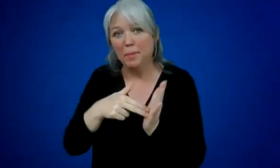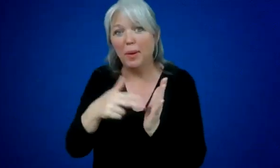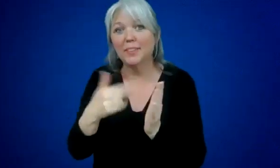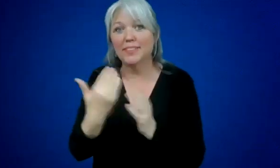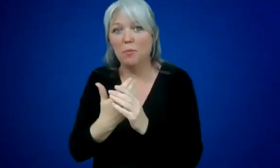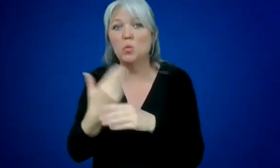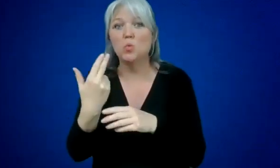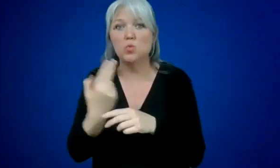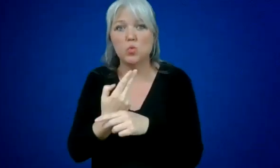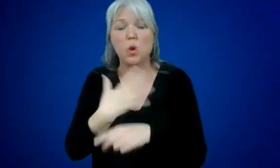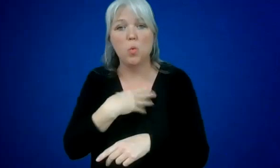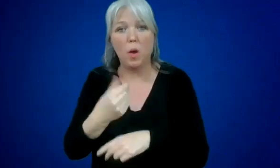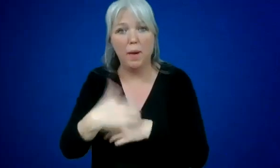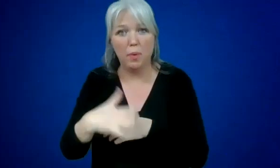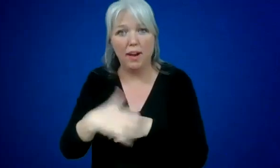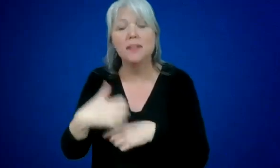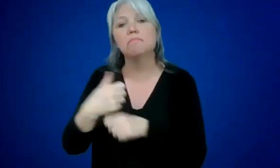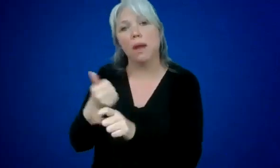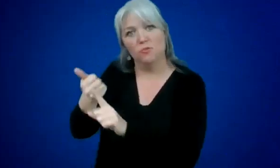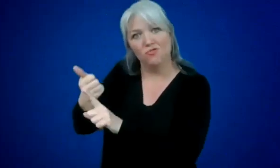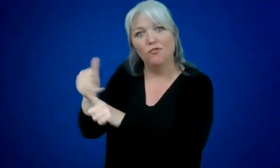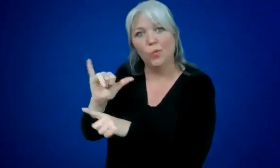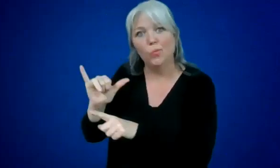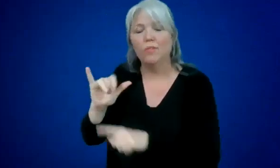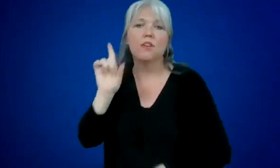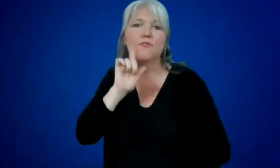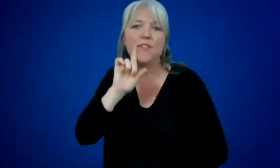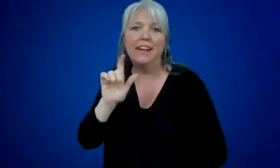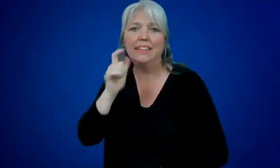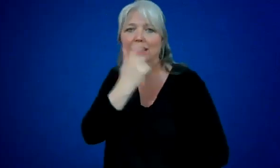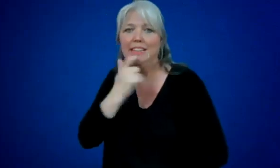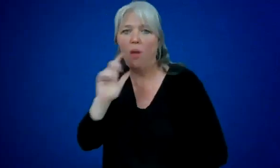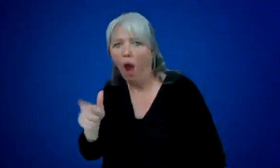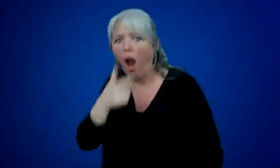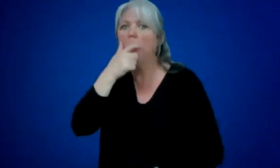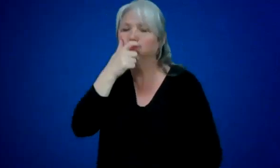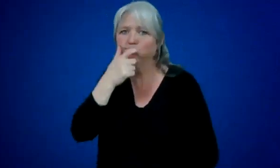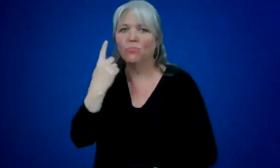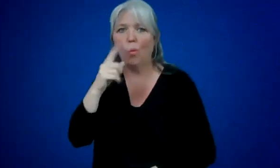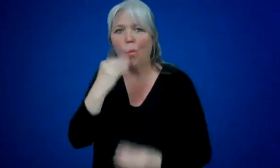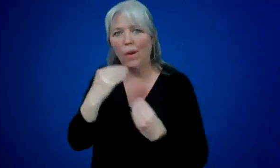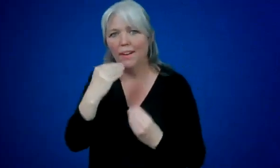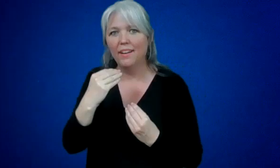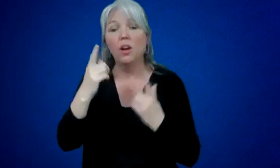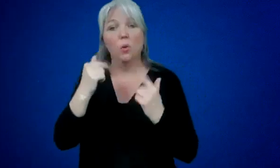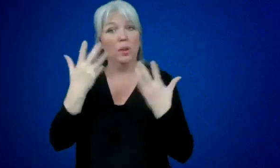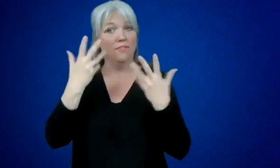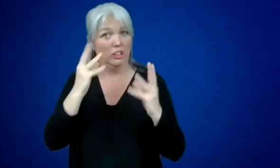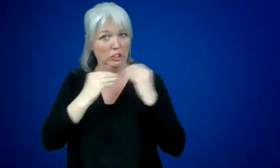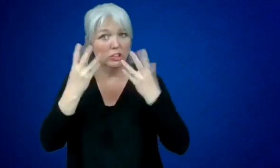Then she made one for herself and put her false teeth in to eat it. When she was done, she said to me, You